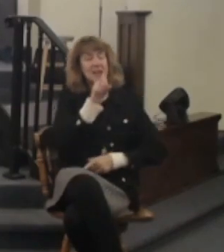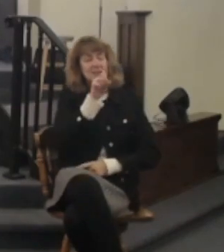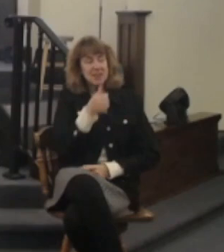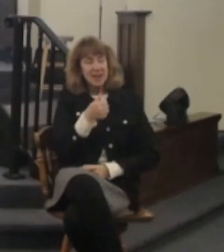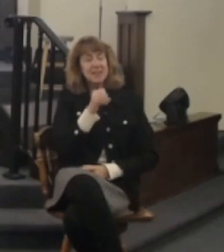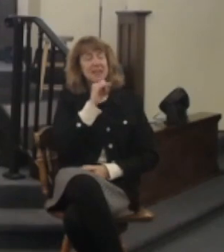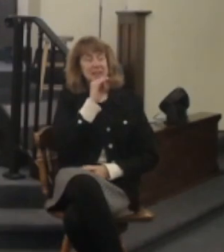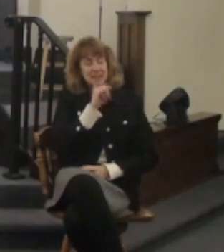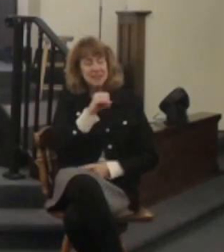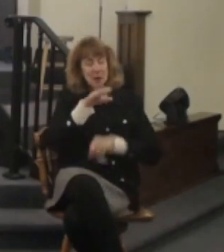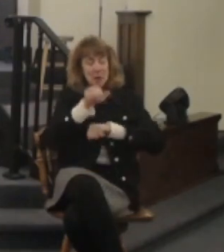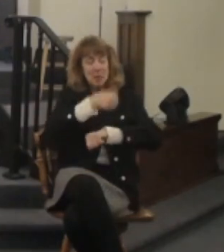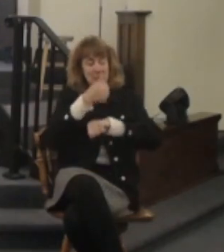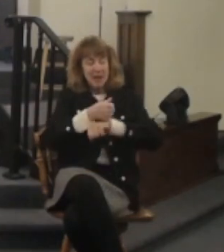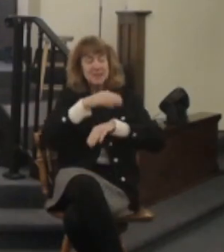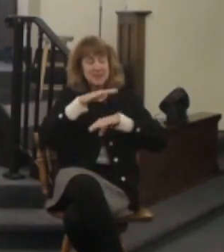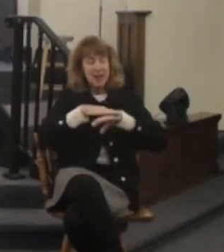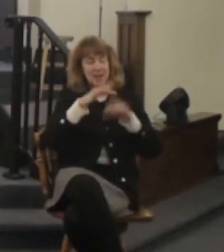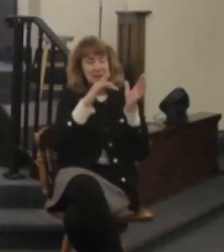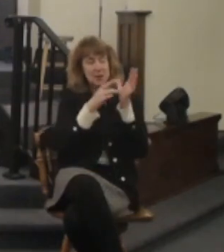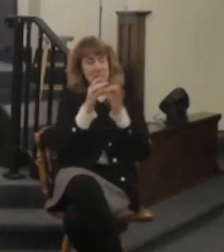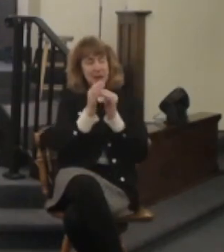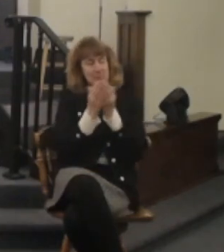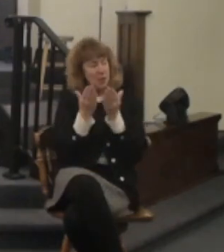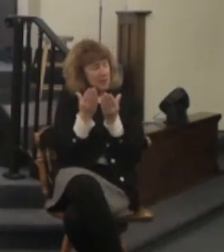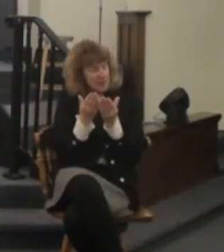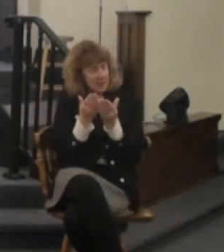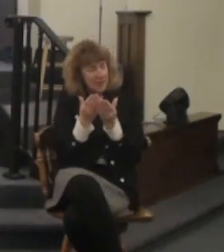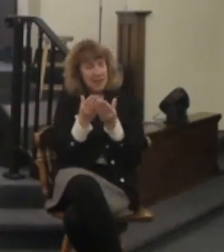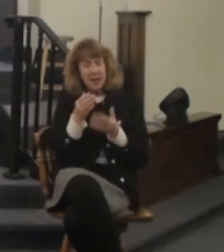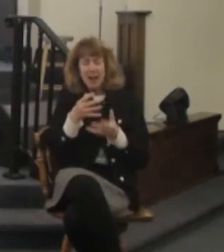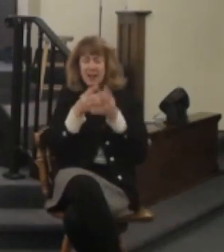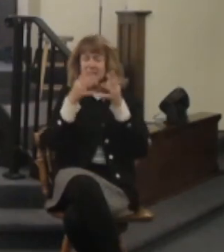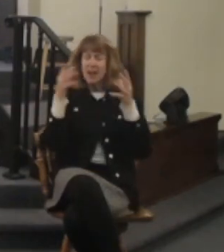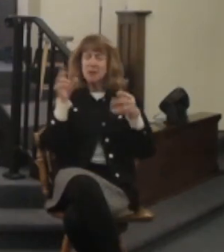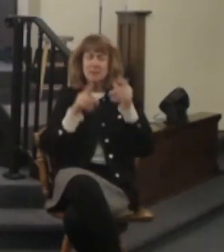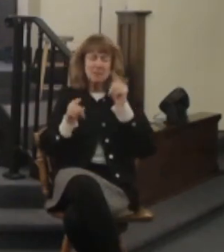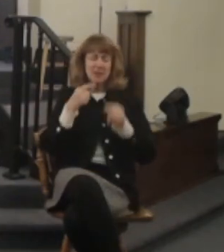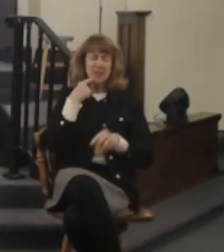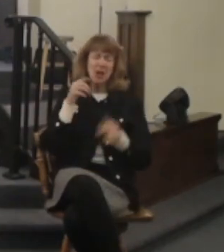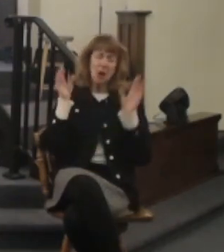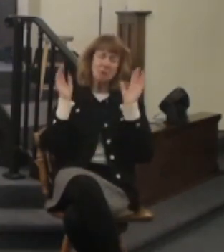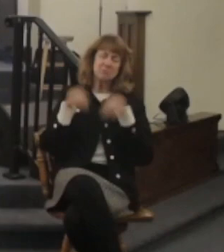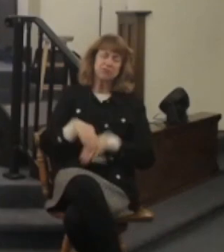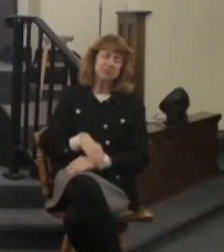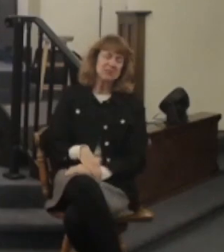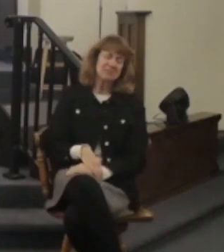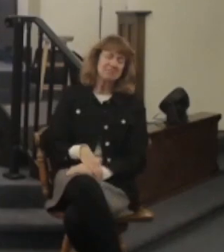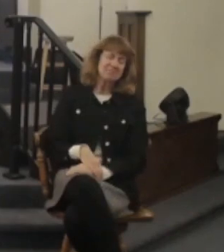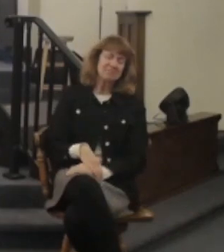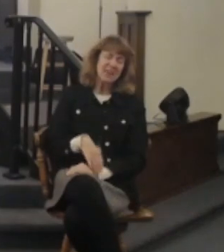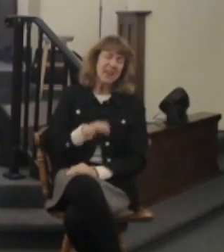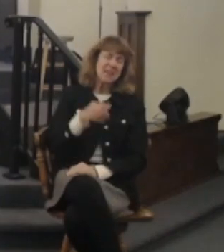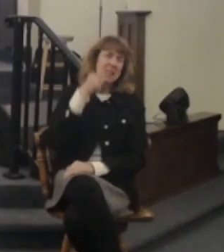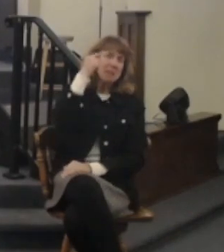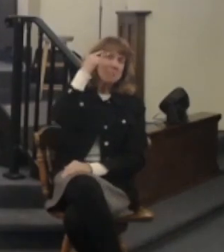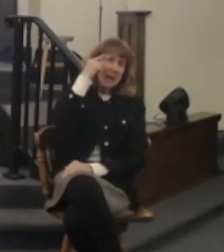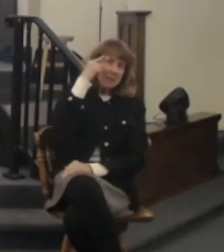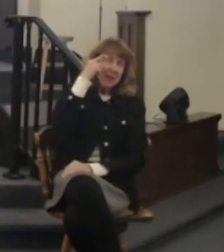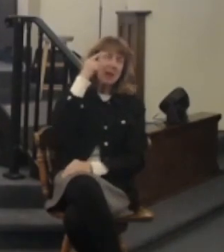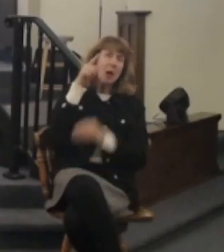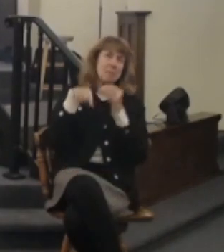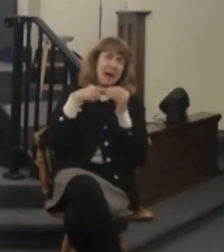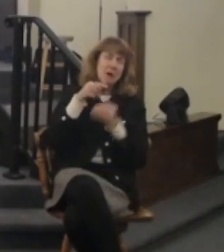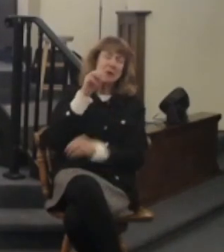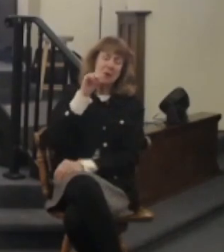is biblical. So many people don't know it's really biblical. They actually know just maybe that scripture in Malachi,